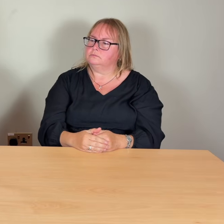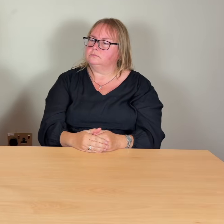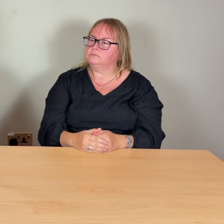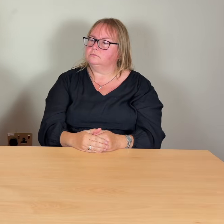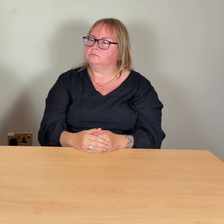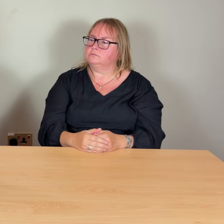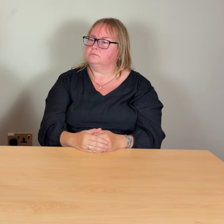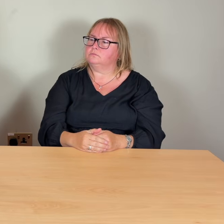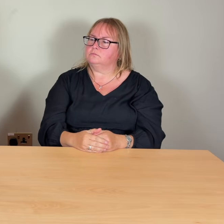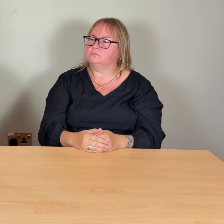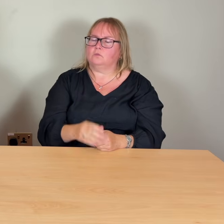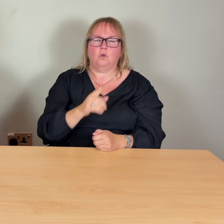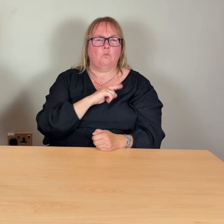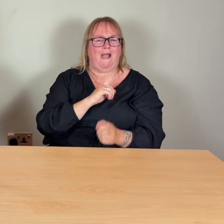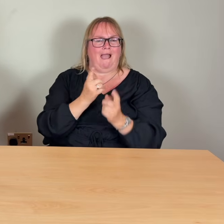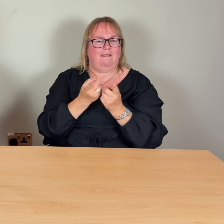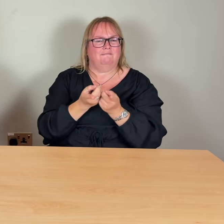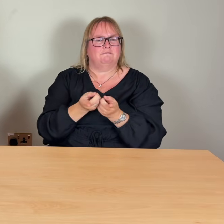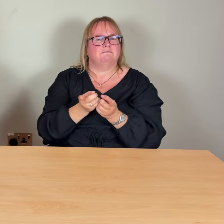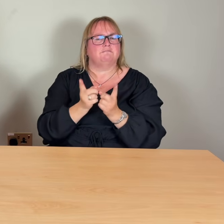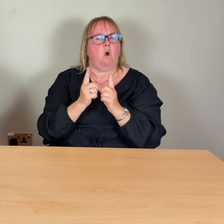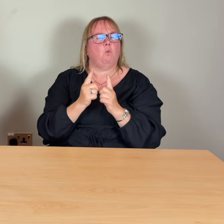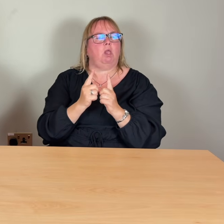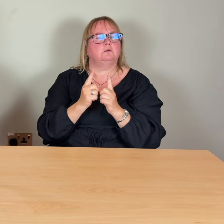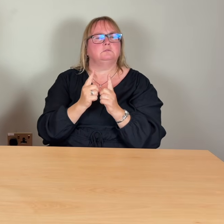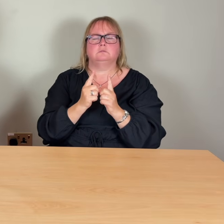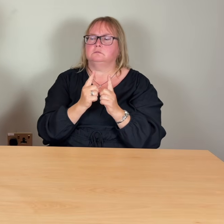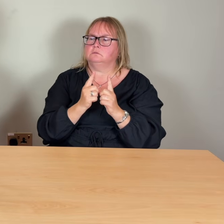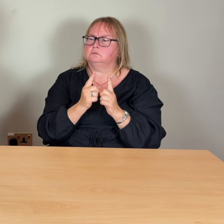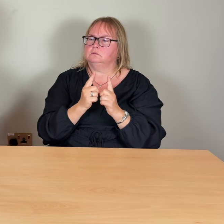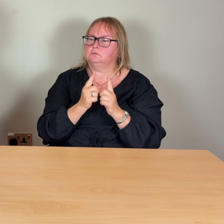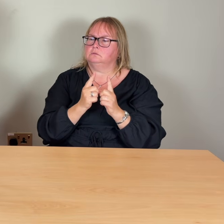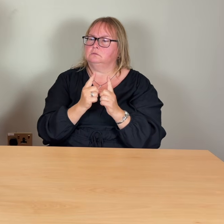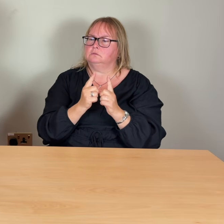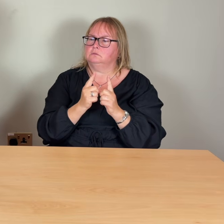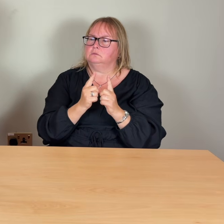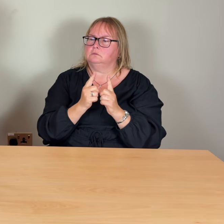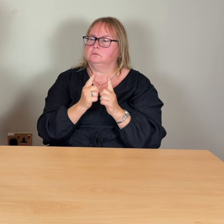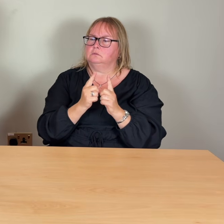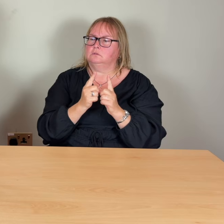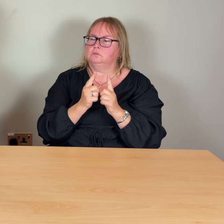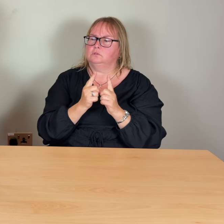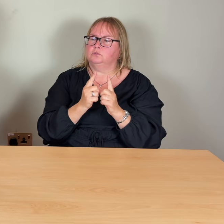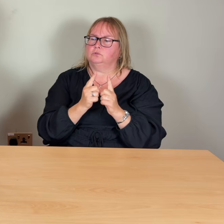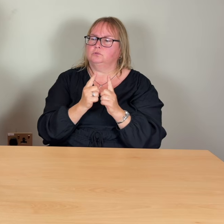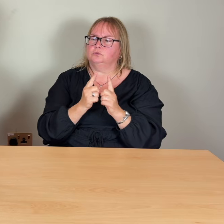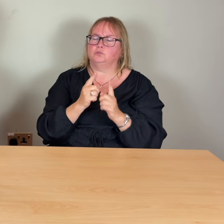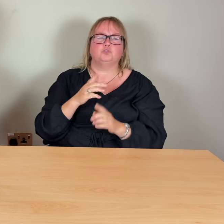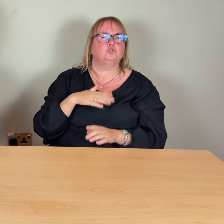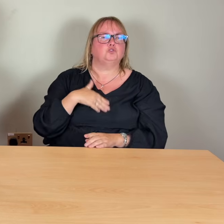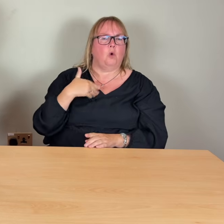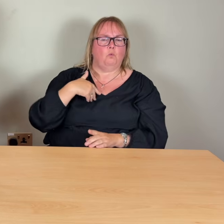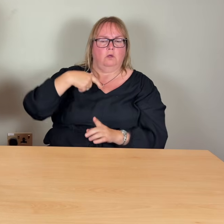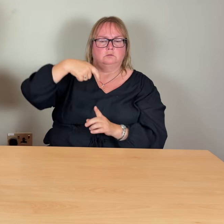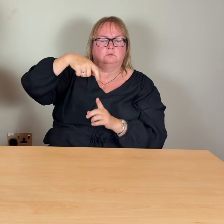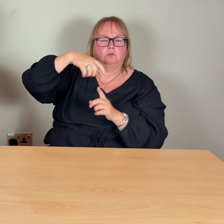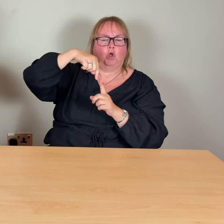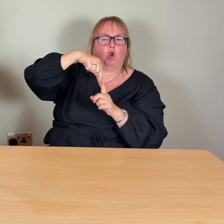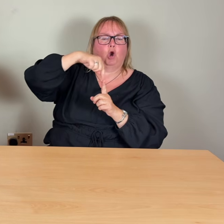And the reason we have the ends folded up and then wrapped in is so that the loop does not slip out from underneath your